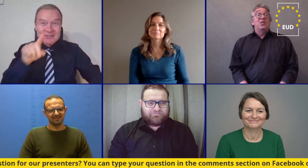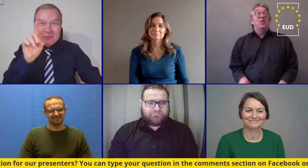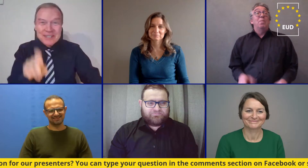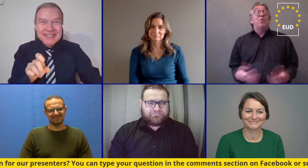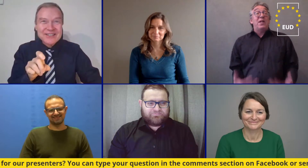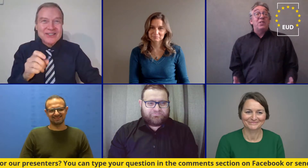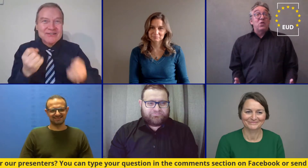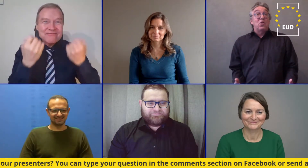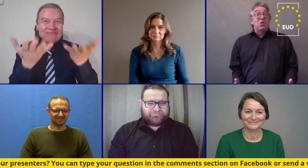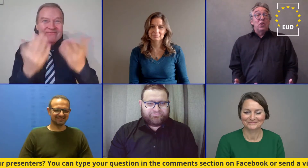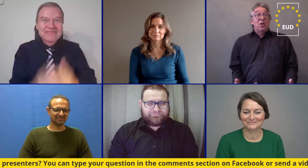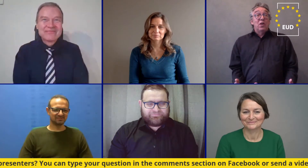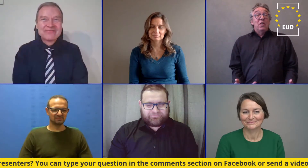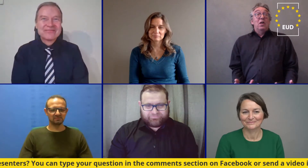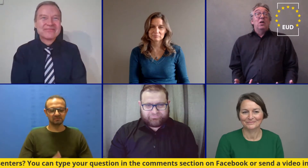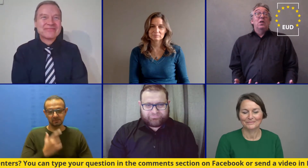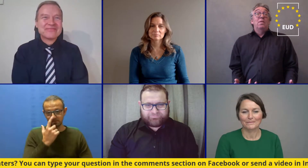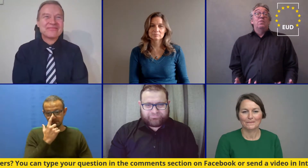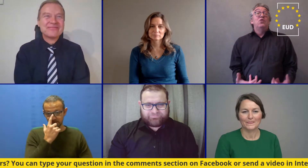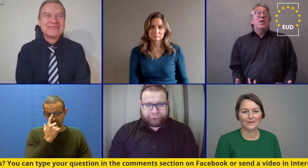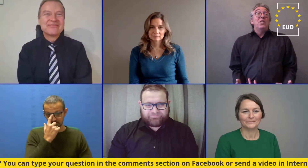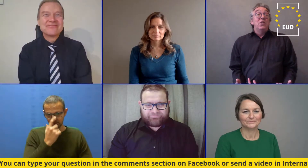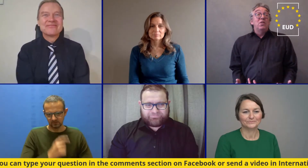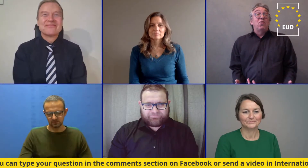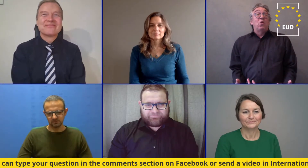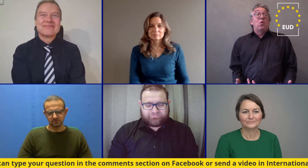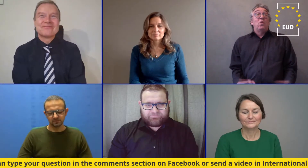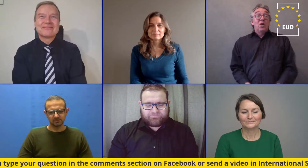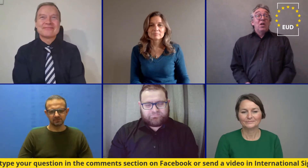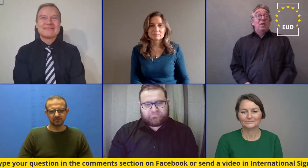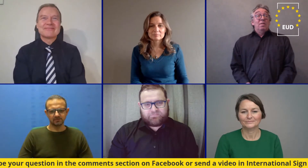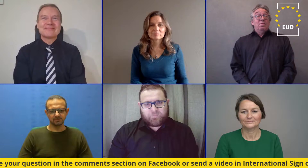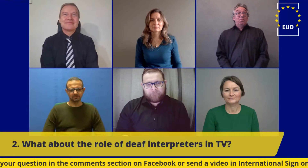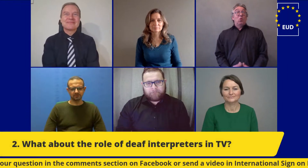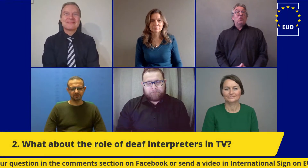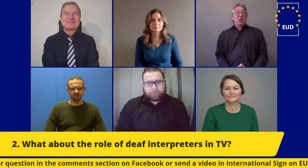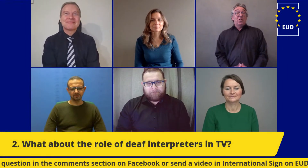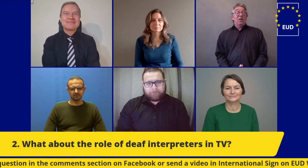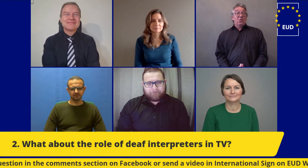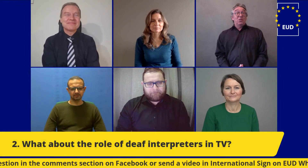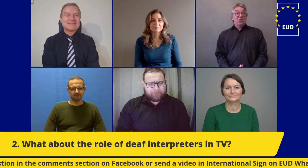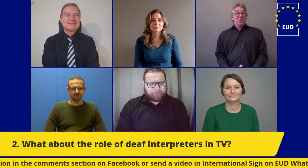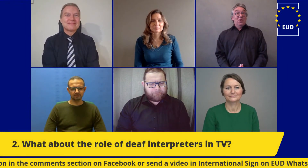and practical suggestions for broadcast channels